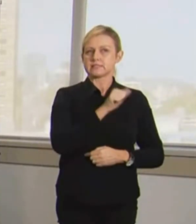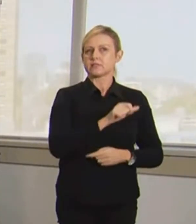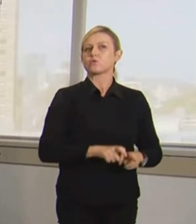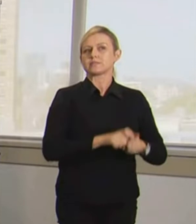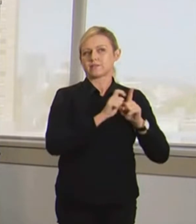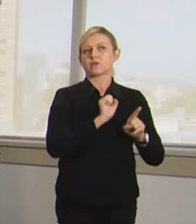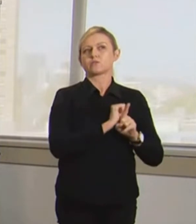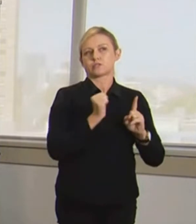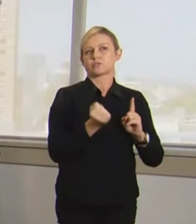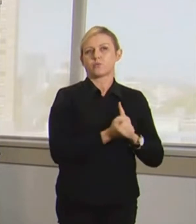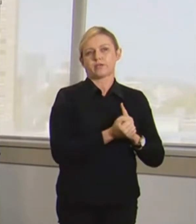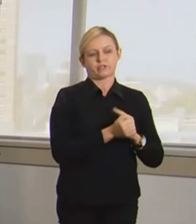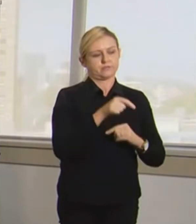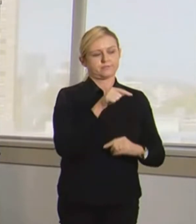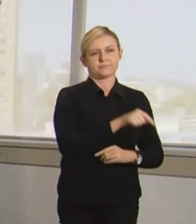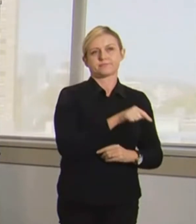of this